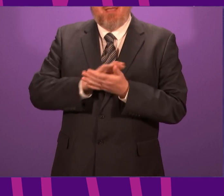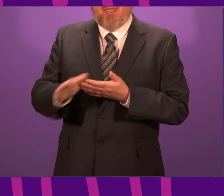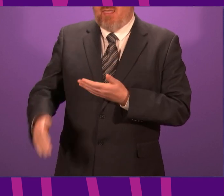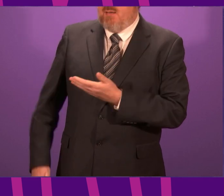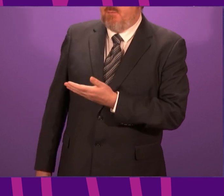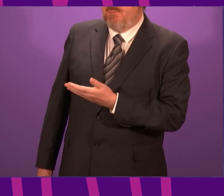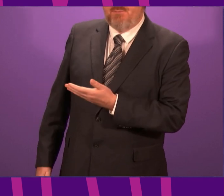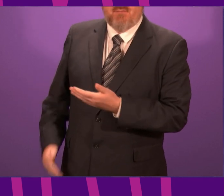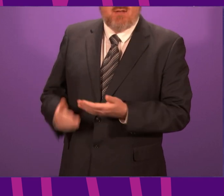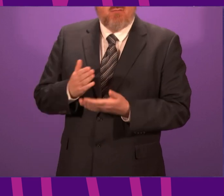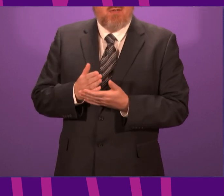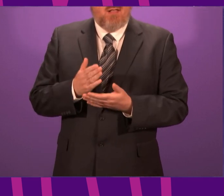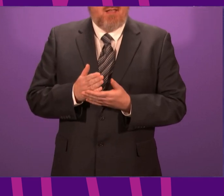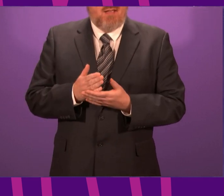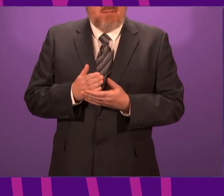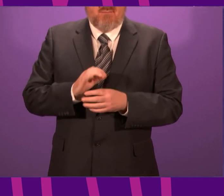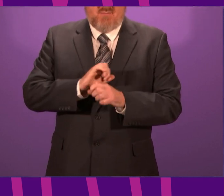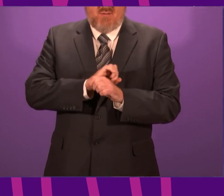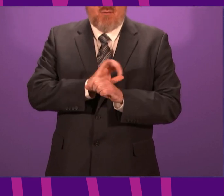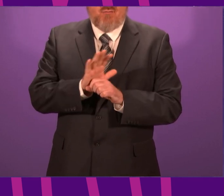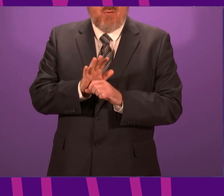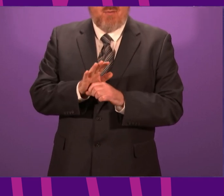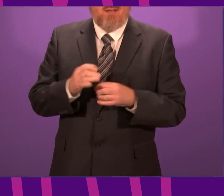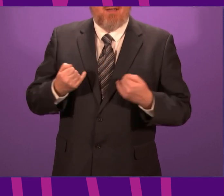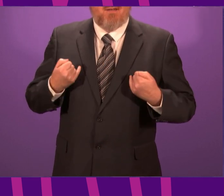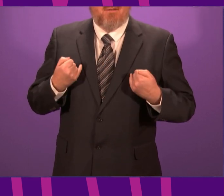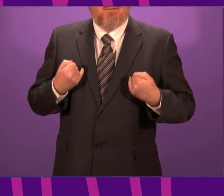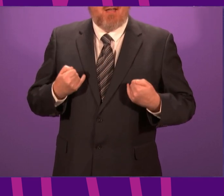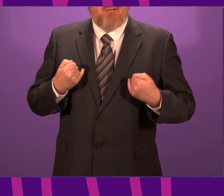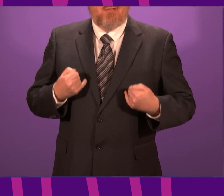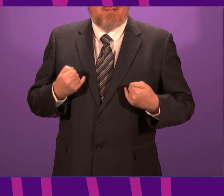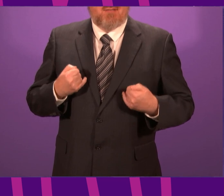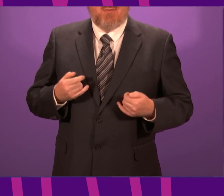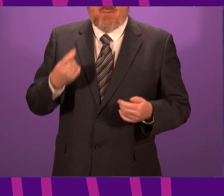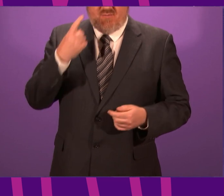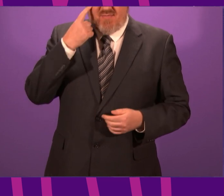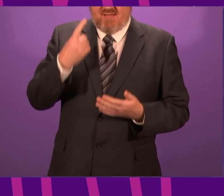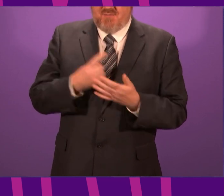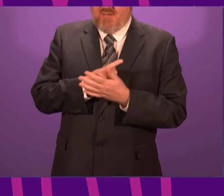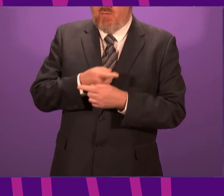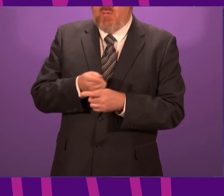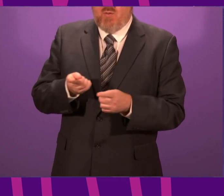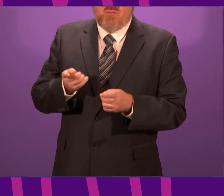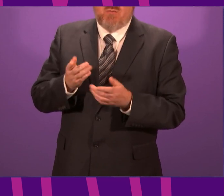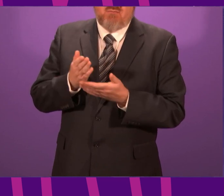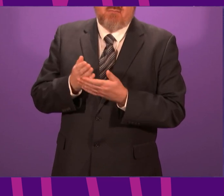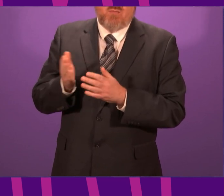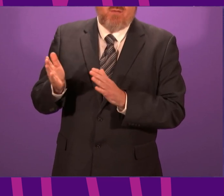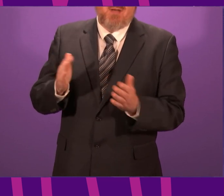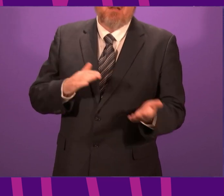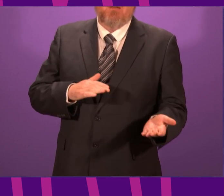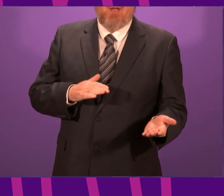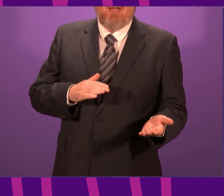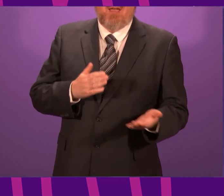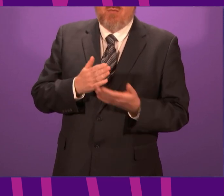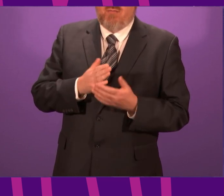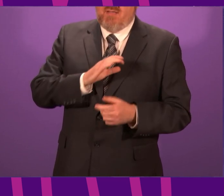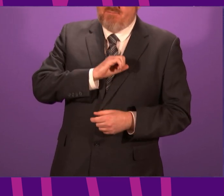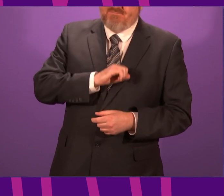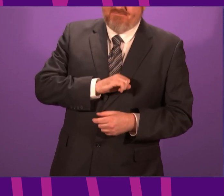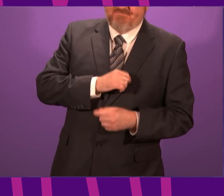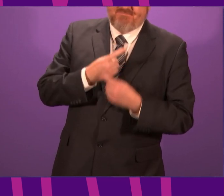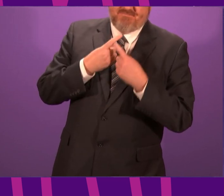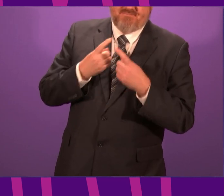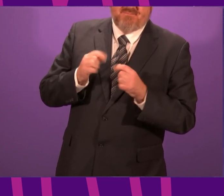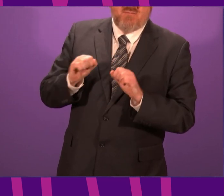subject of COVID-19, we must of course remember all those who have died and send our condolences to their families. And there are also many